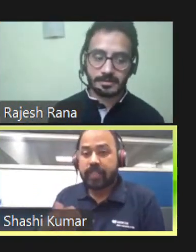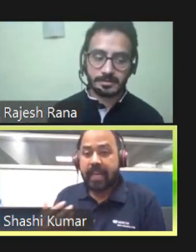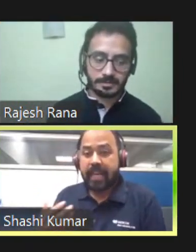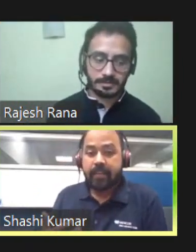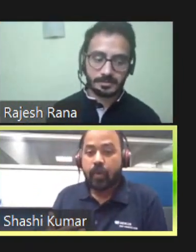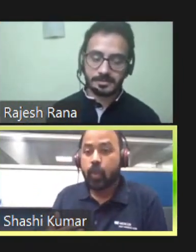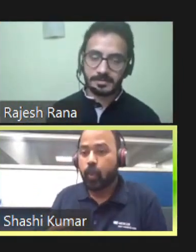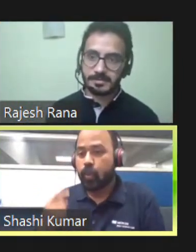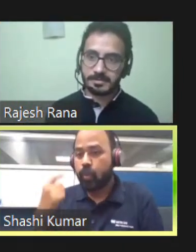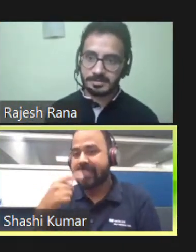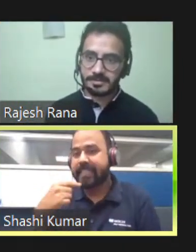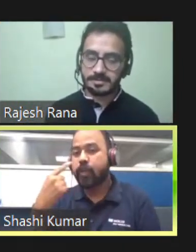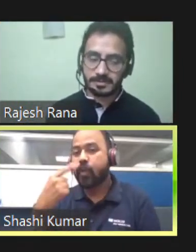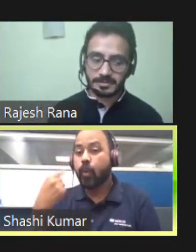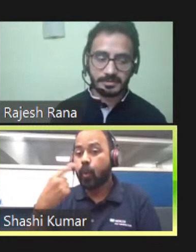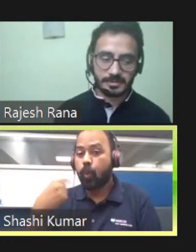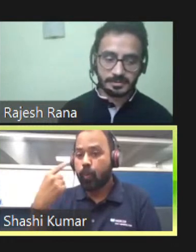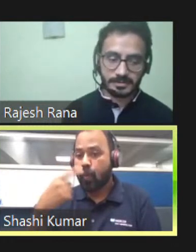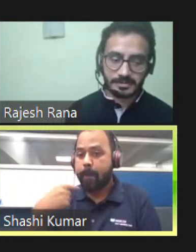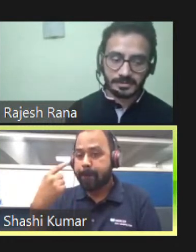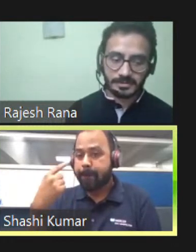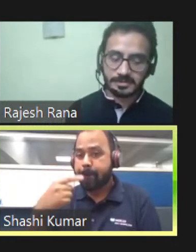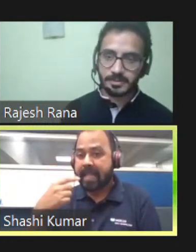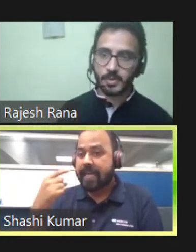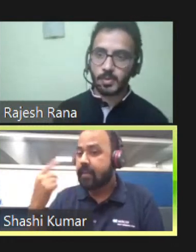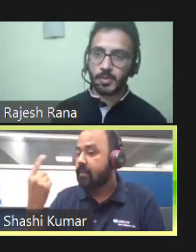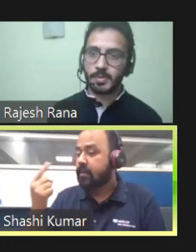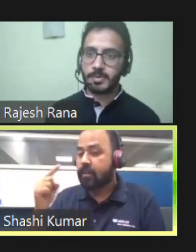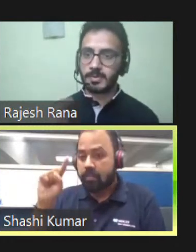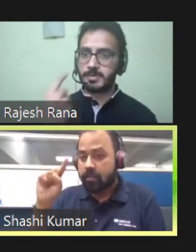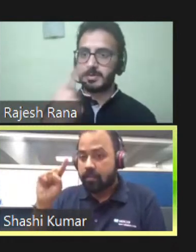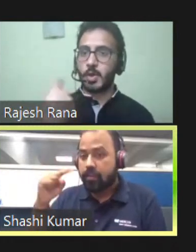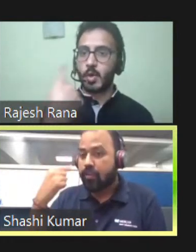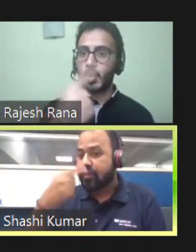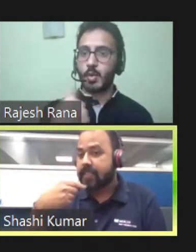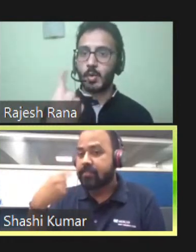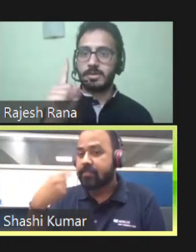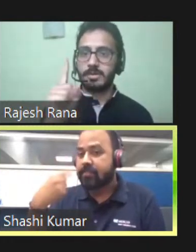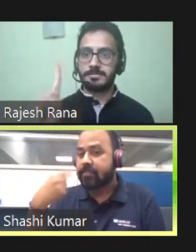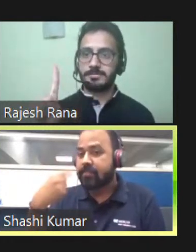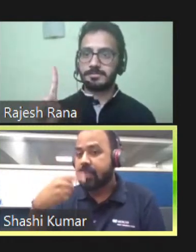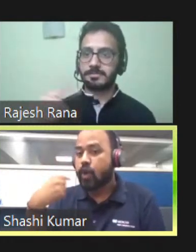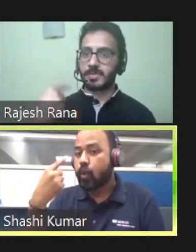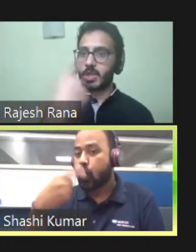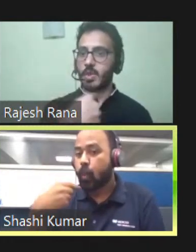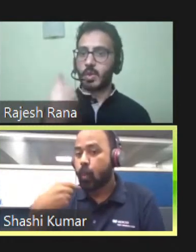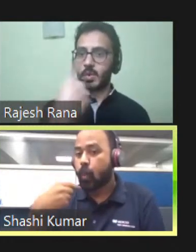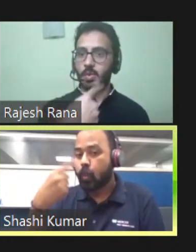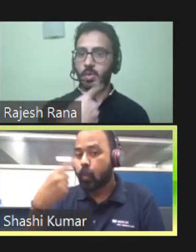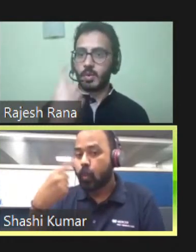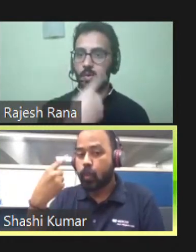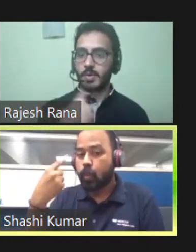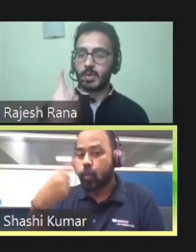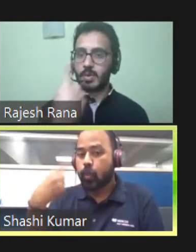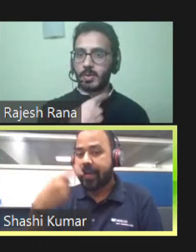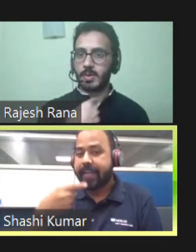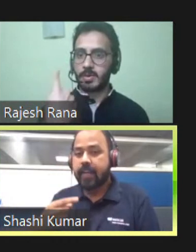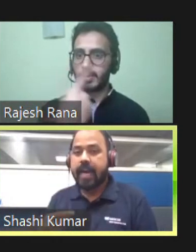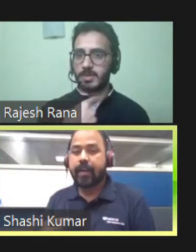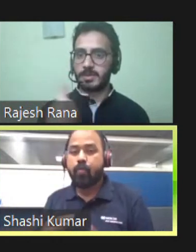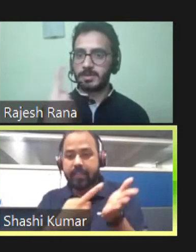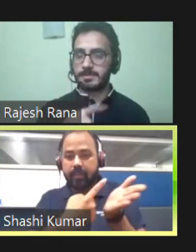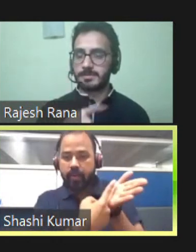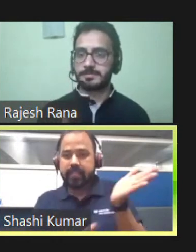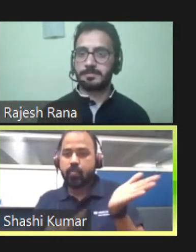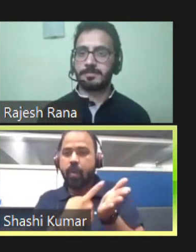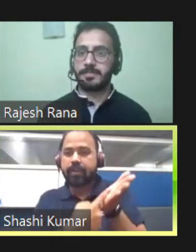to sign who. Who is like who. Like revolve this finger, who. Right? And what